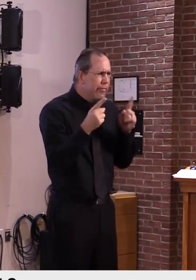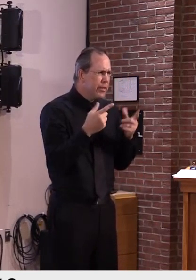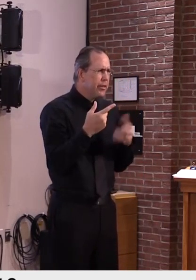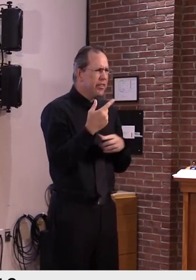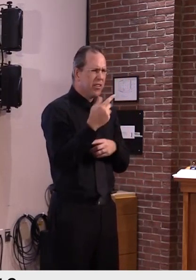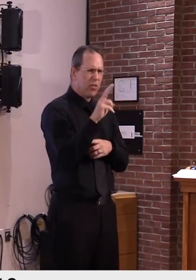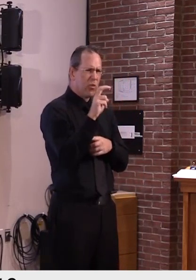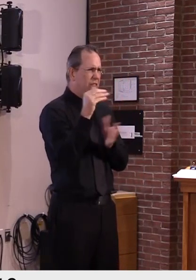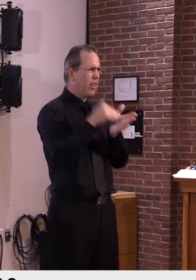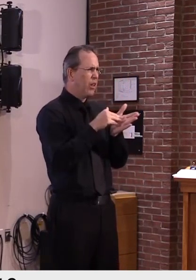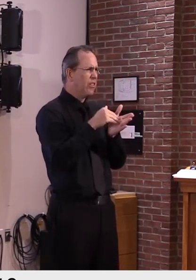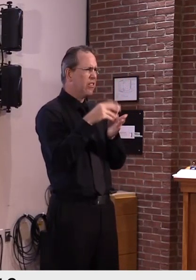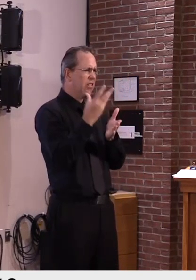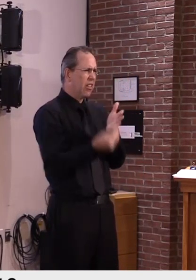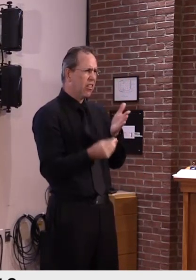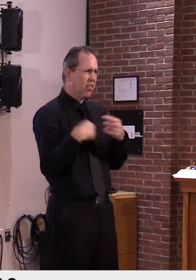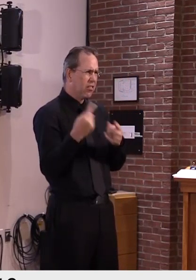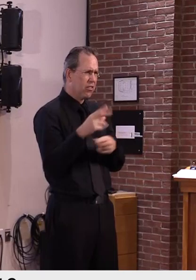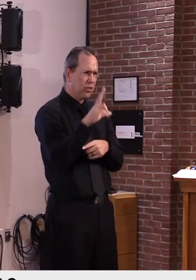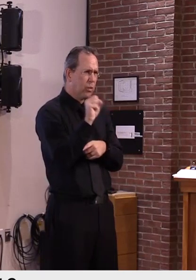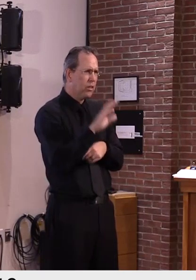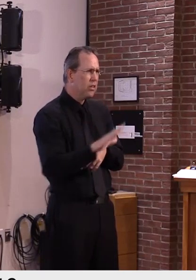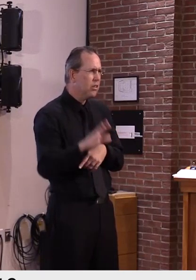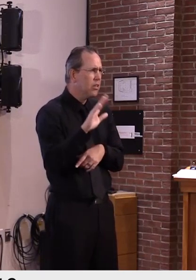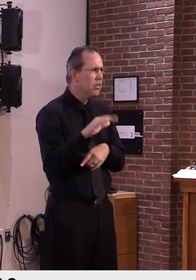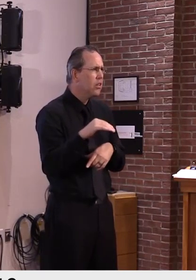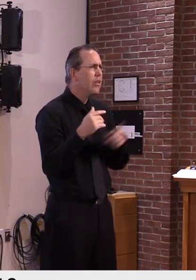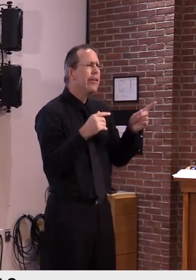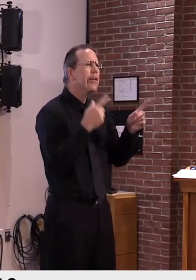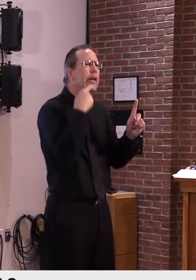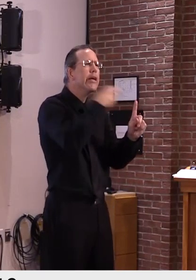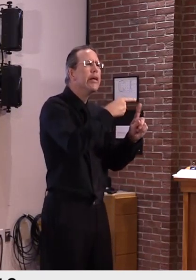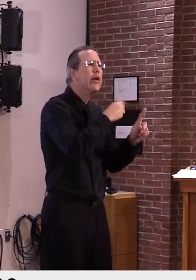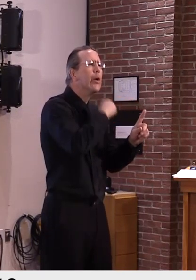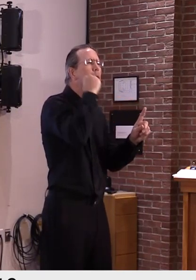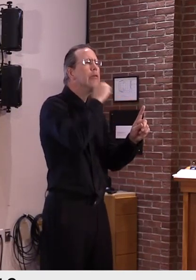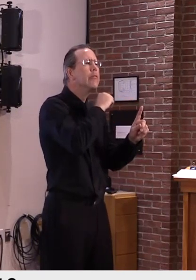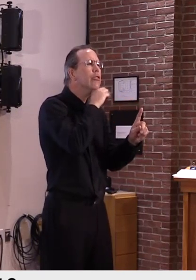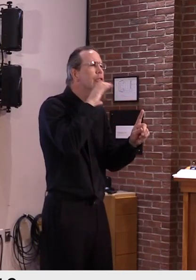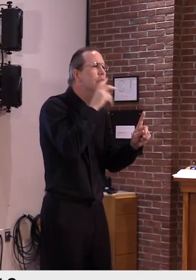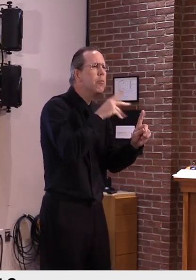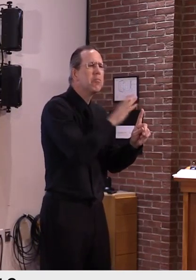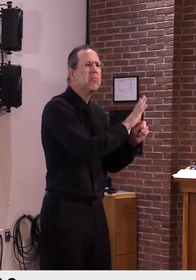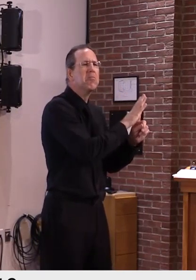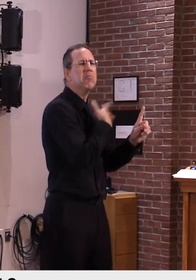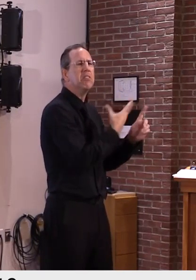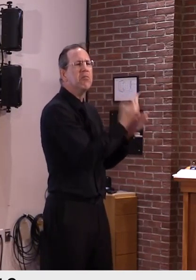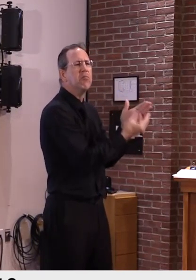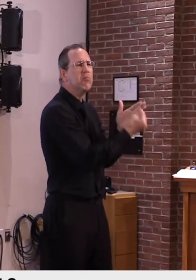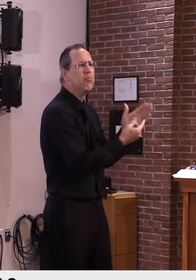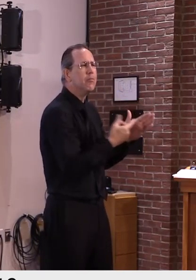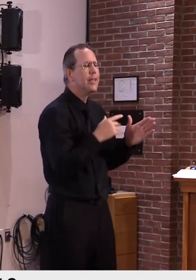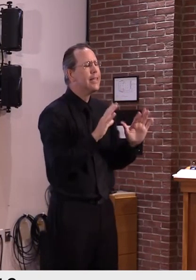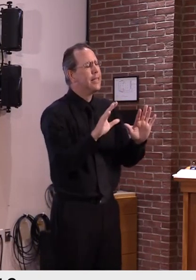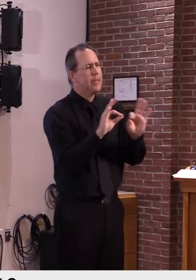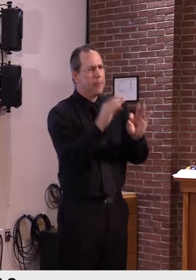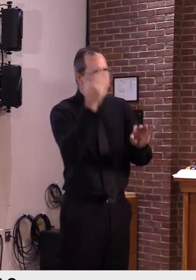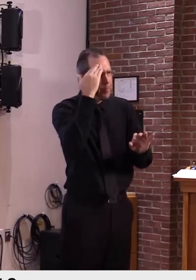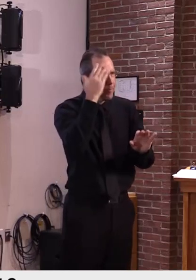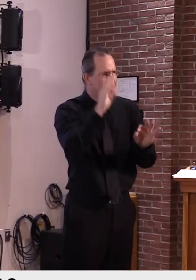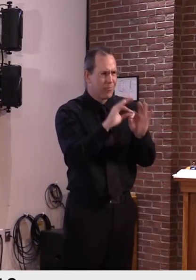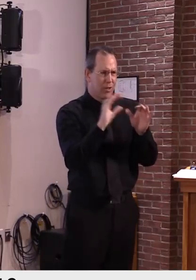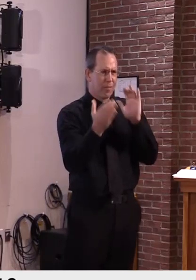potentially would have passed away from some other ailment anyway? And we think it's important just to look at the data. Right here on this next slide, we